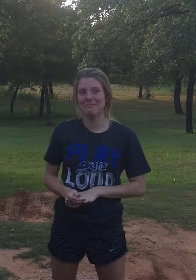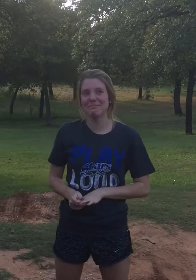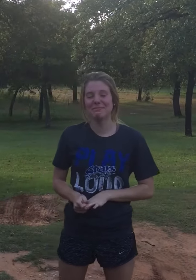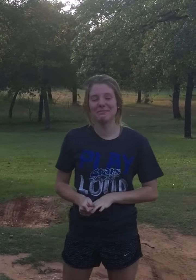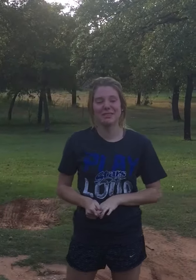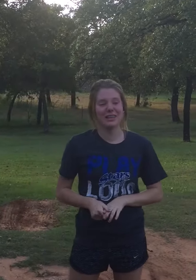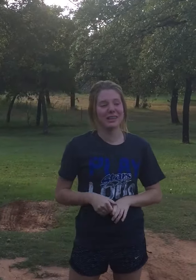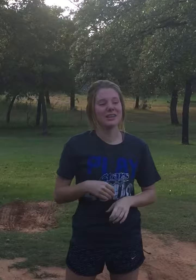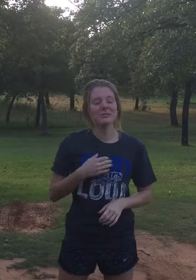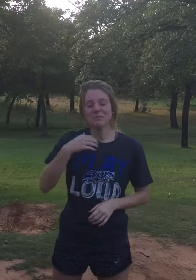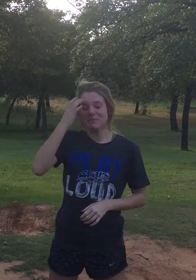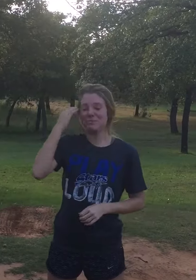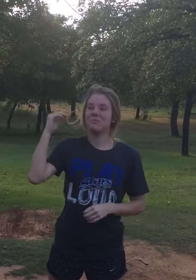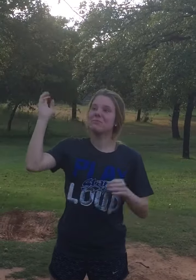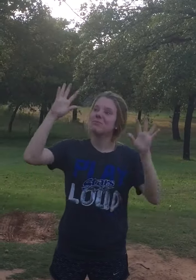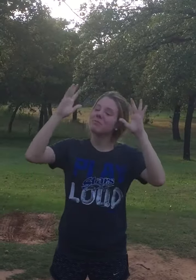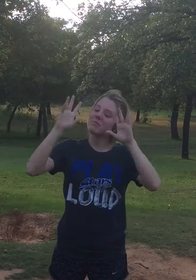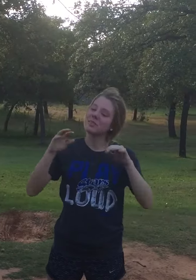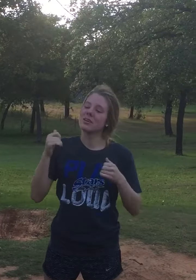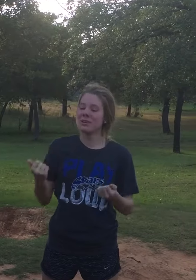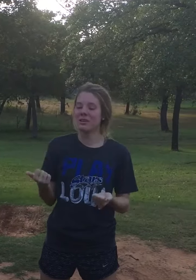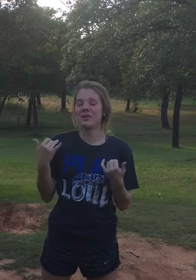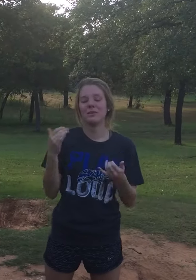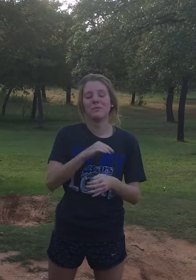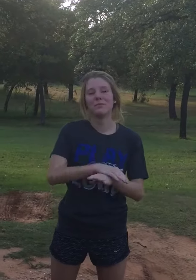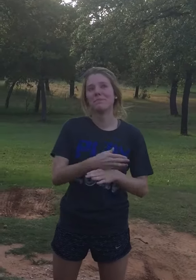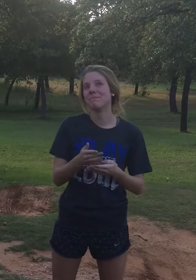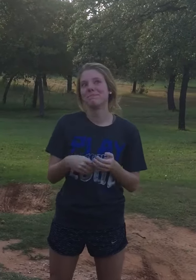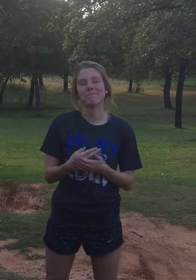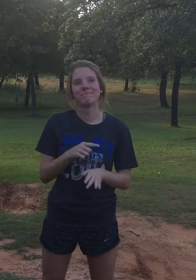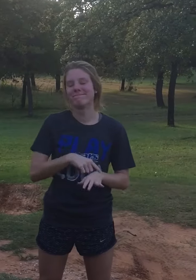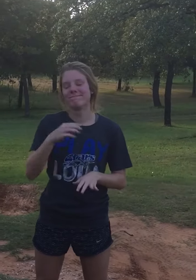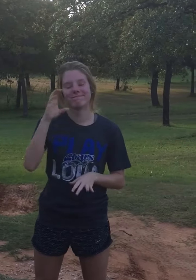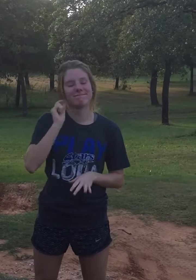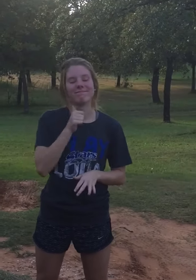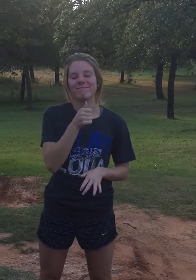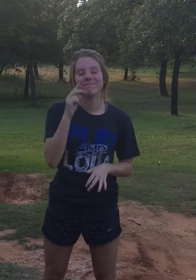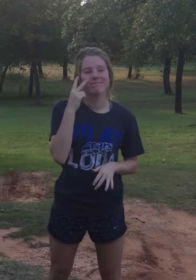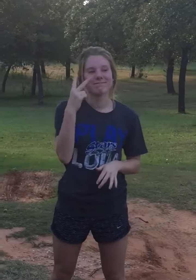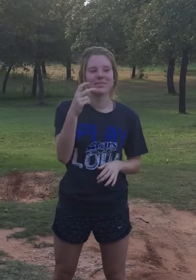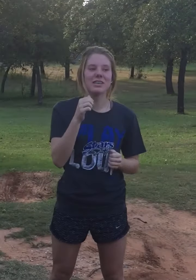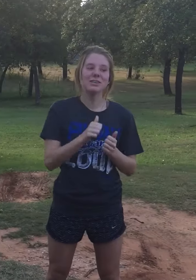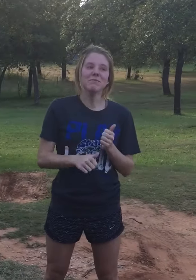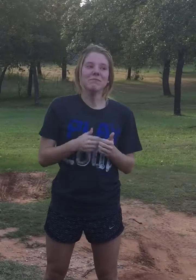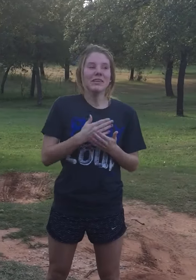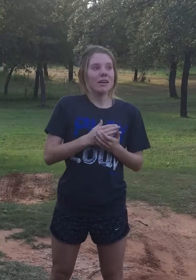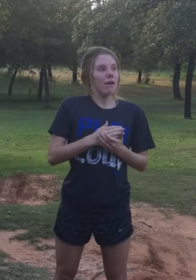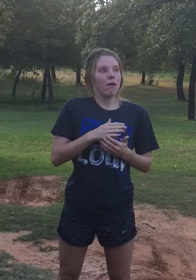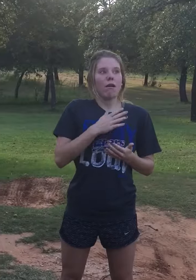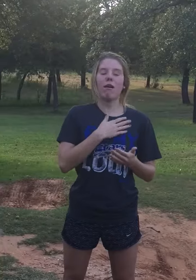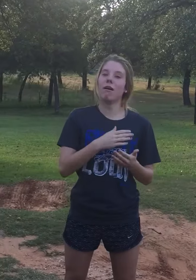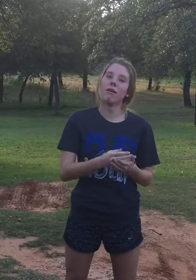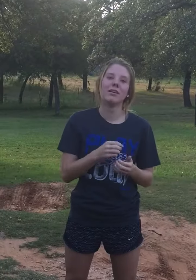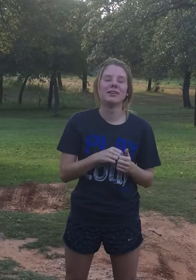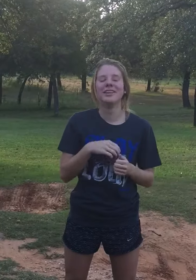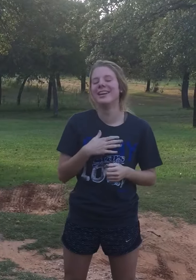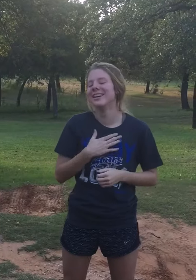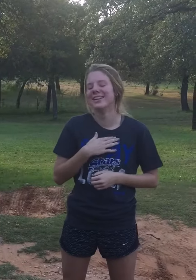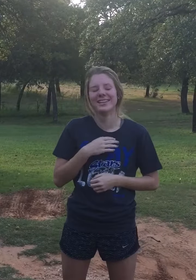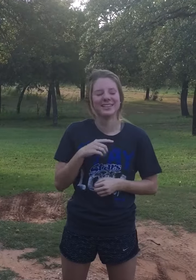It seems to rain now all the time, hadn't seen this much in years. Didn't take you